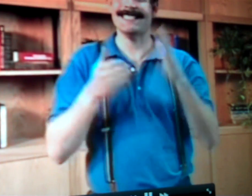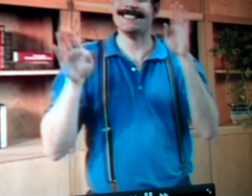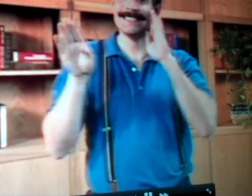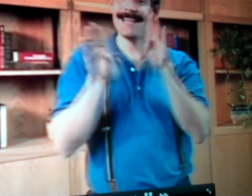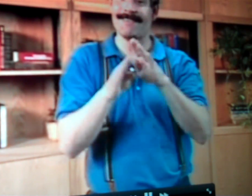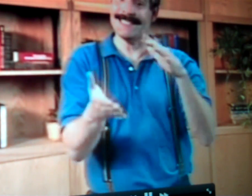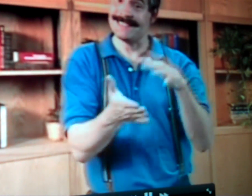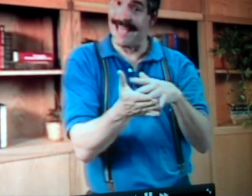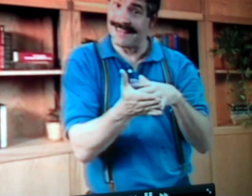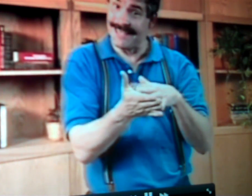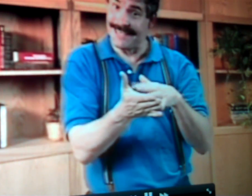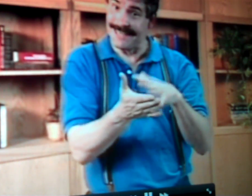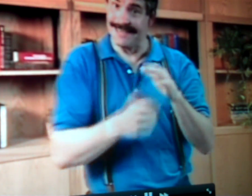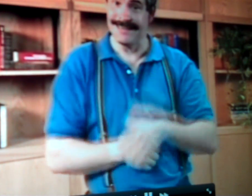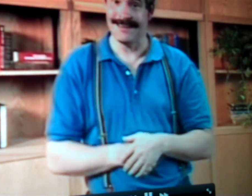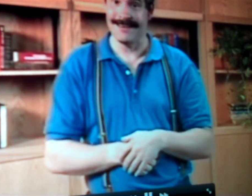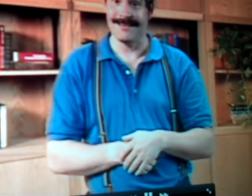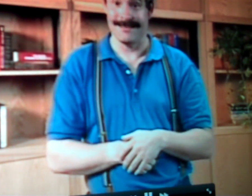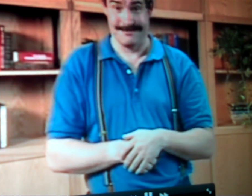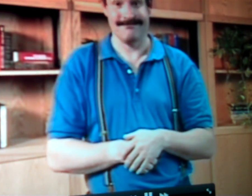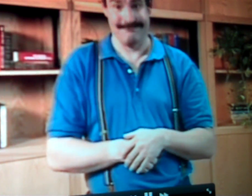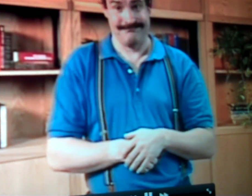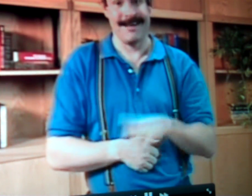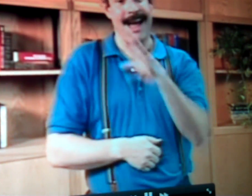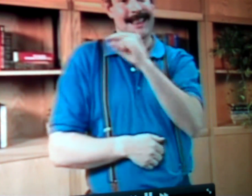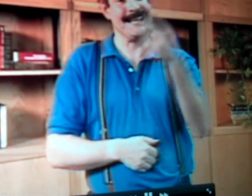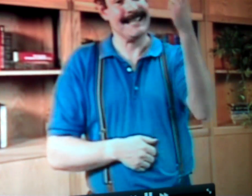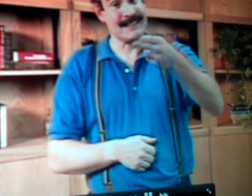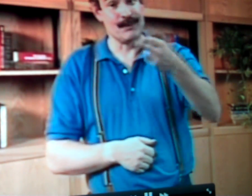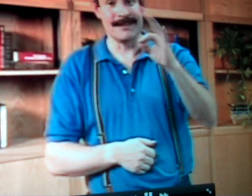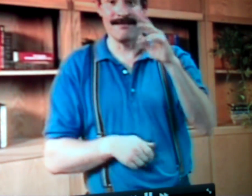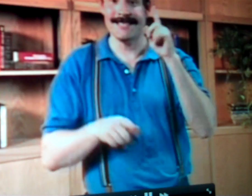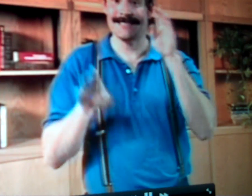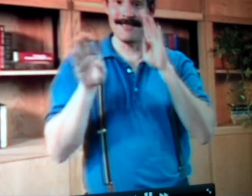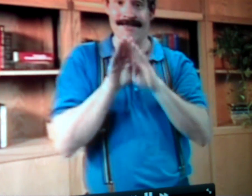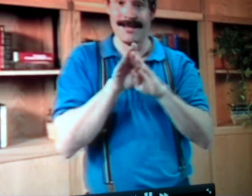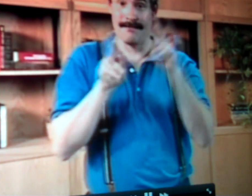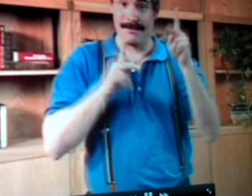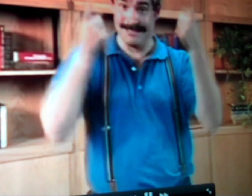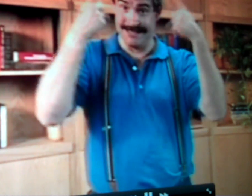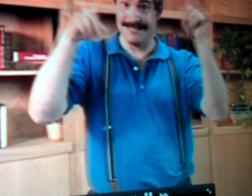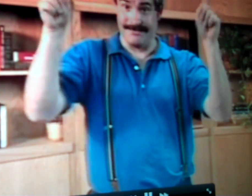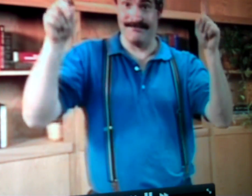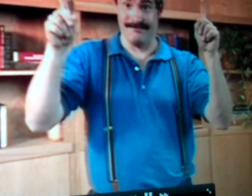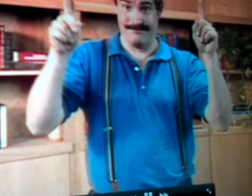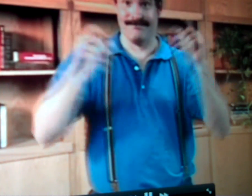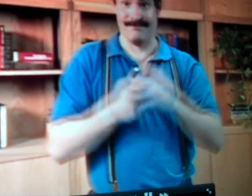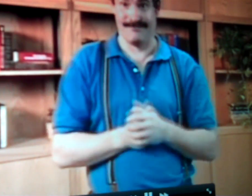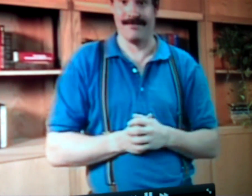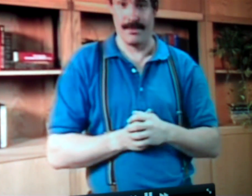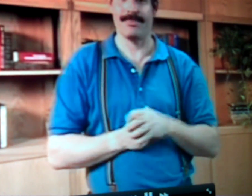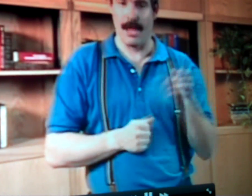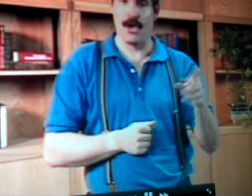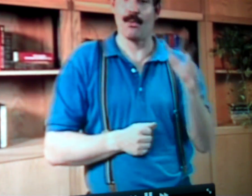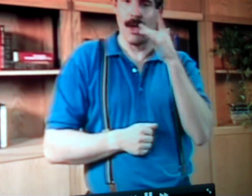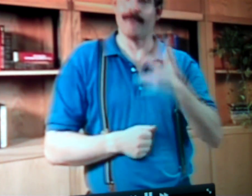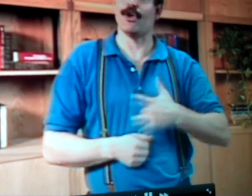It's important for deaf people to take up classes that help them understand deaf culture better.